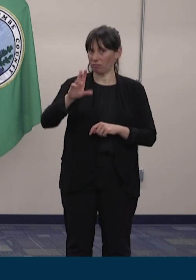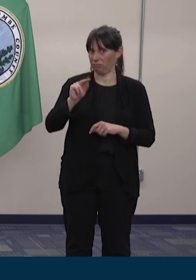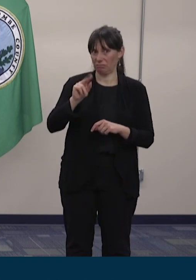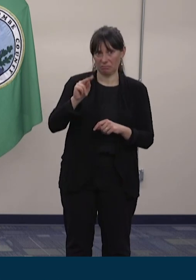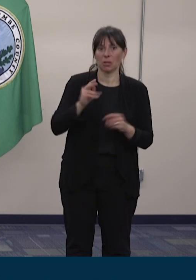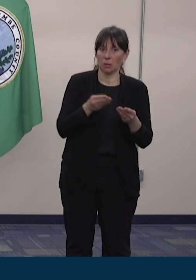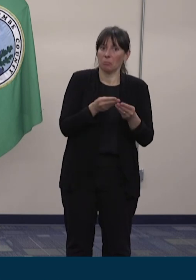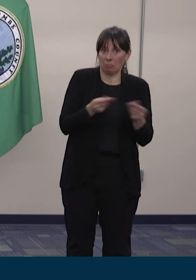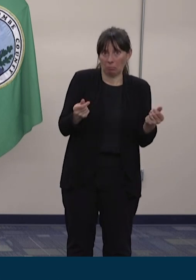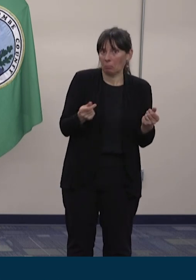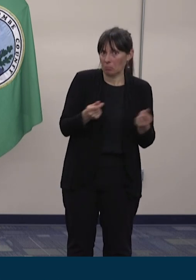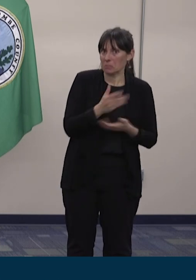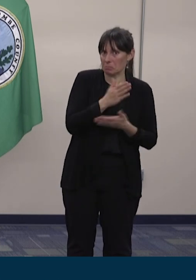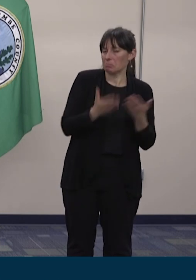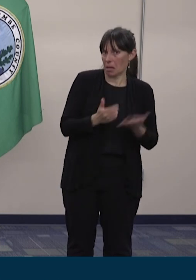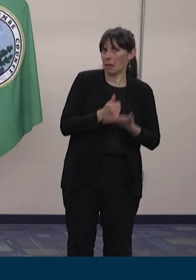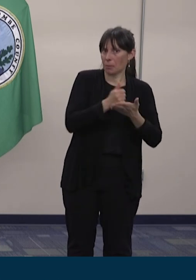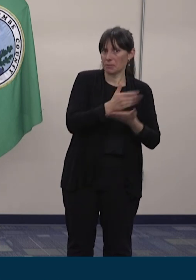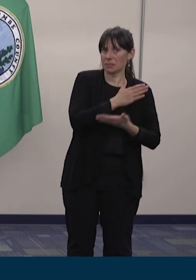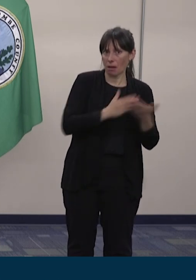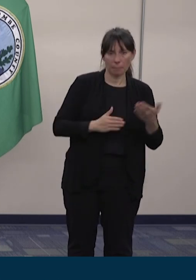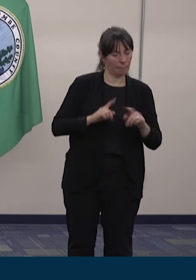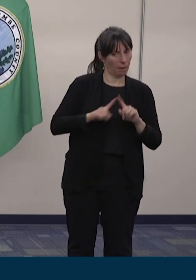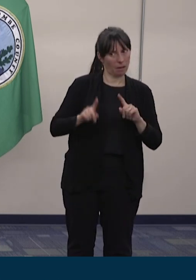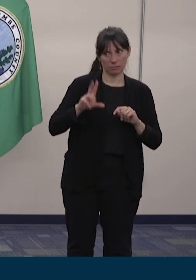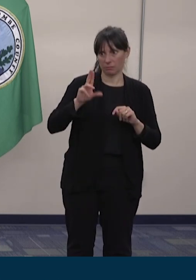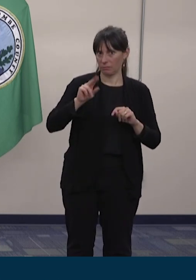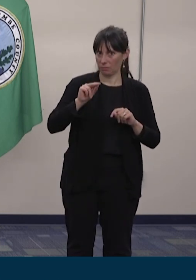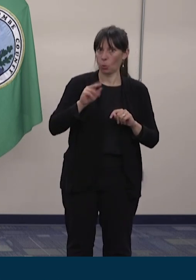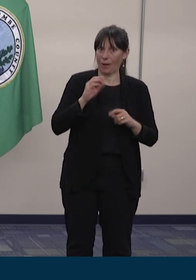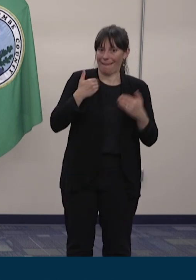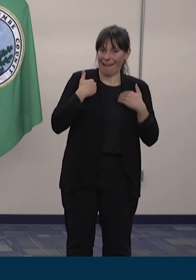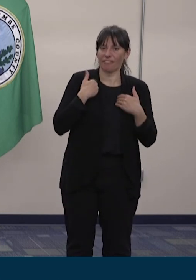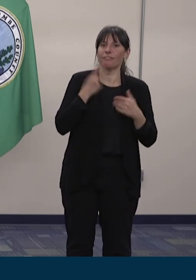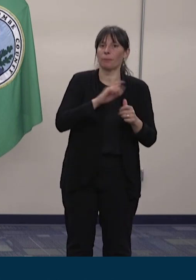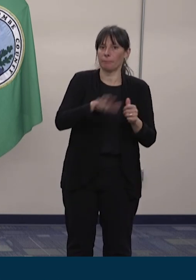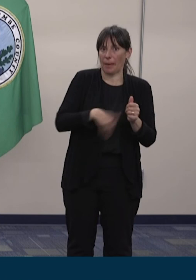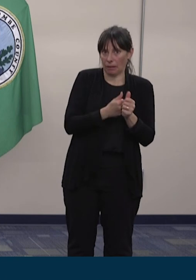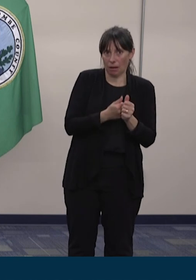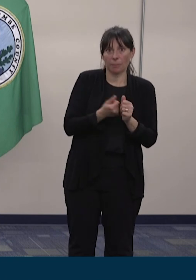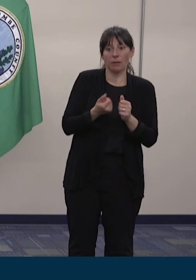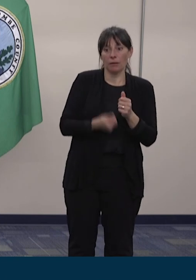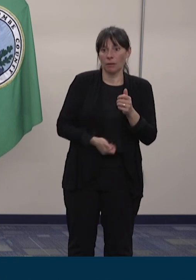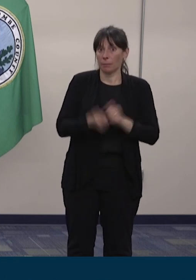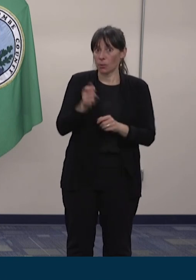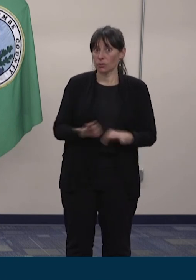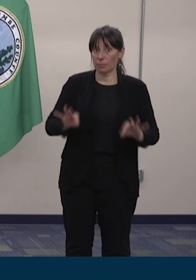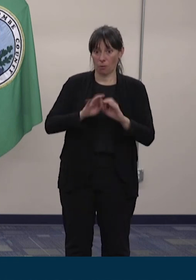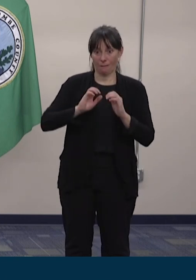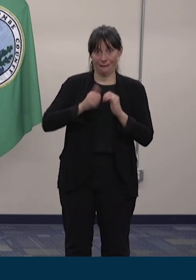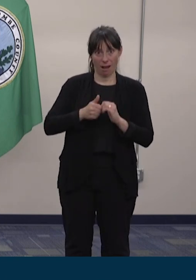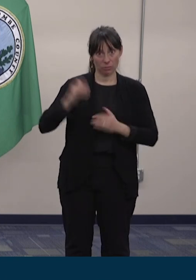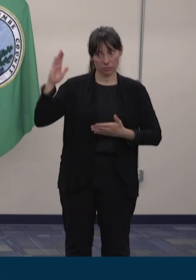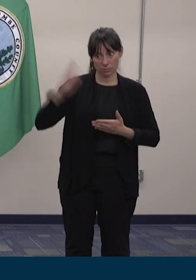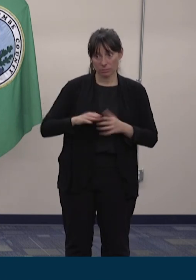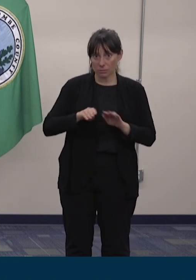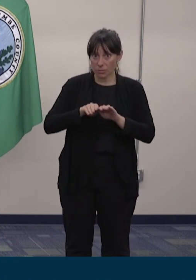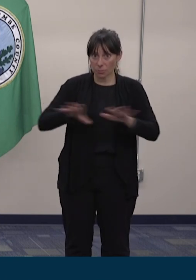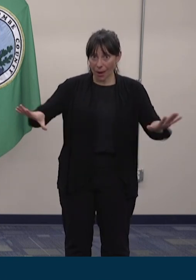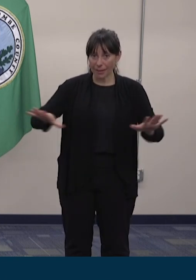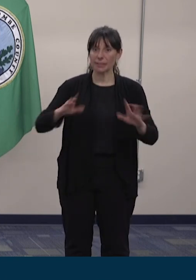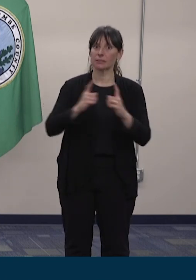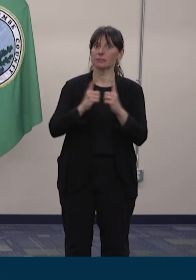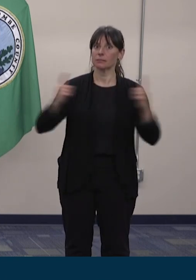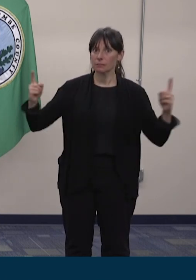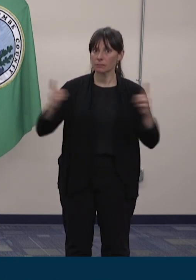critically dependent on the physical distancing that all have mentioned before, and I want to encourage patients Y or